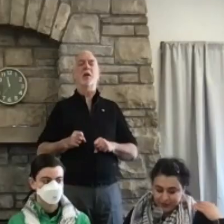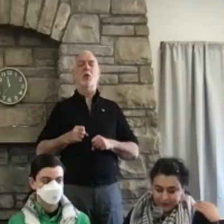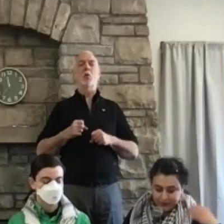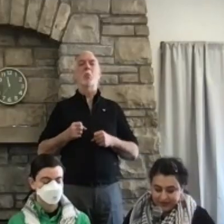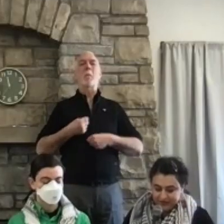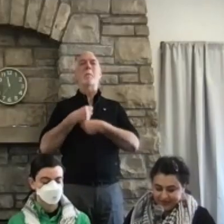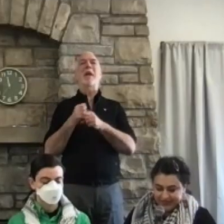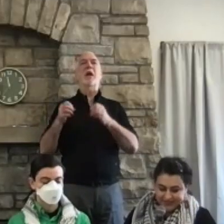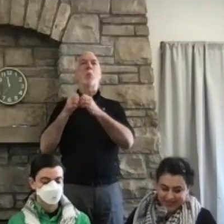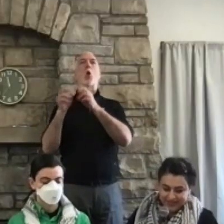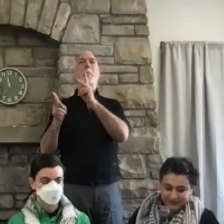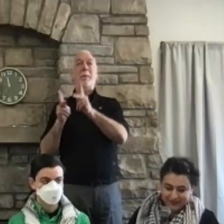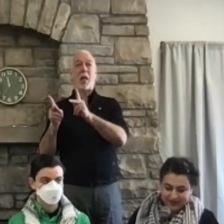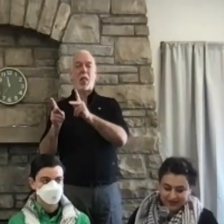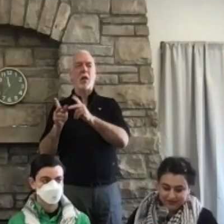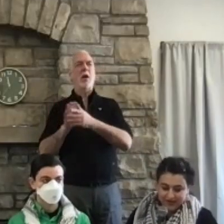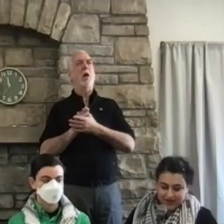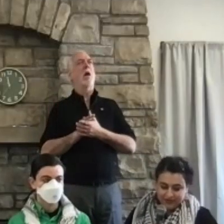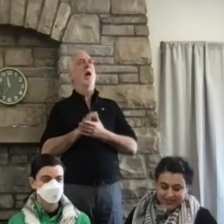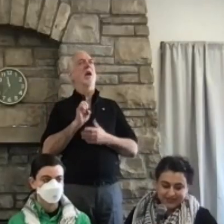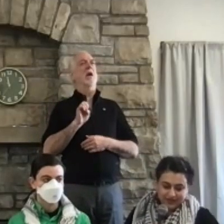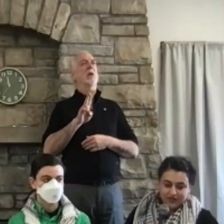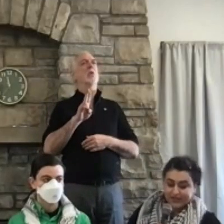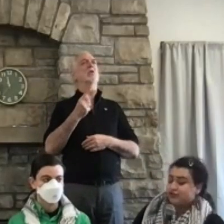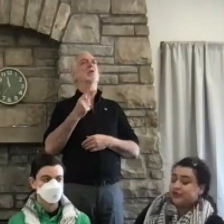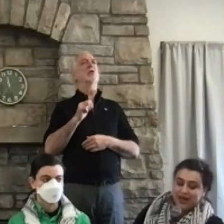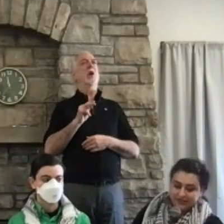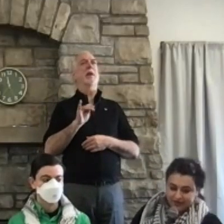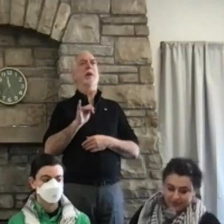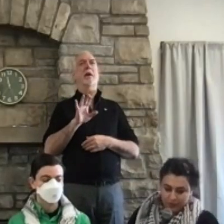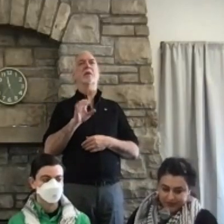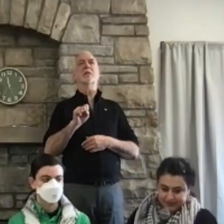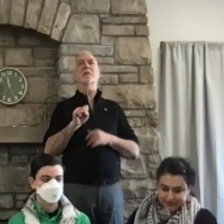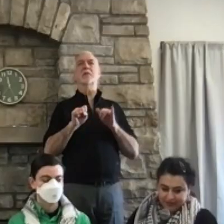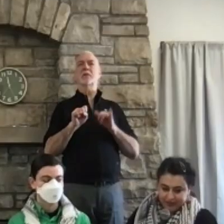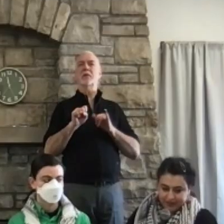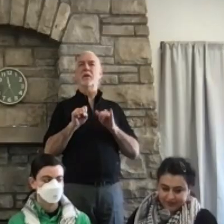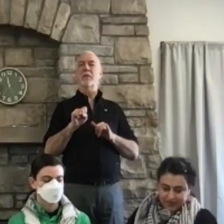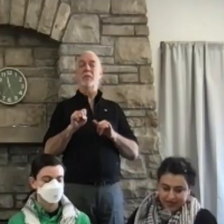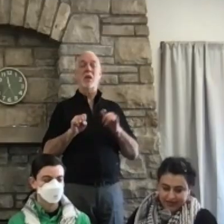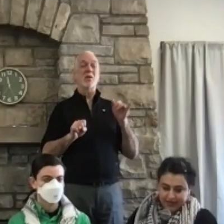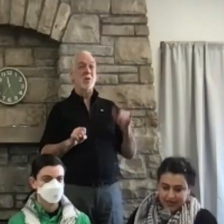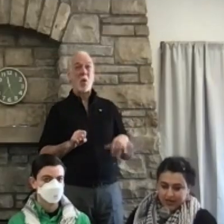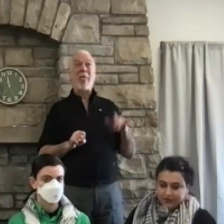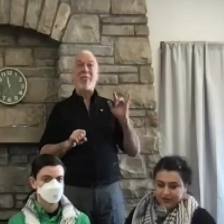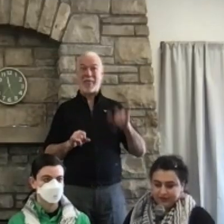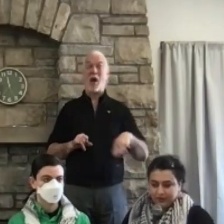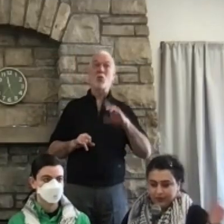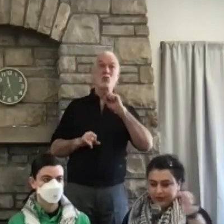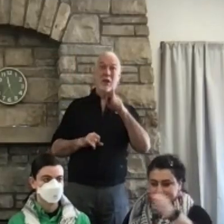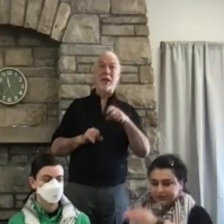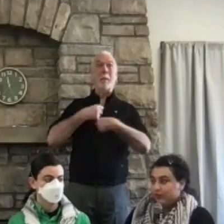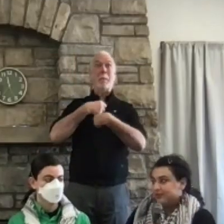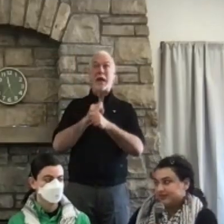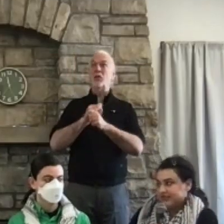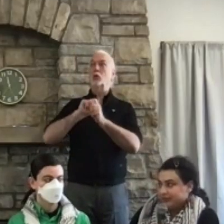But when you think of this and you think of, that's like on the extreme end of course, disabling a society. You think of